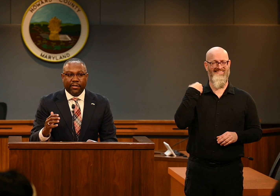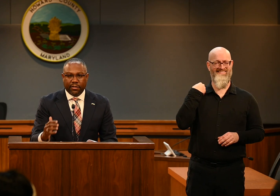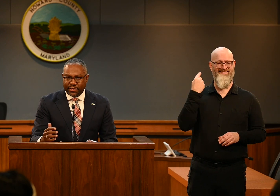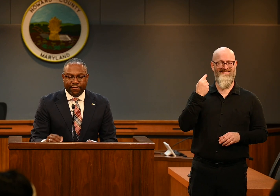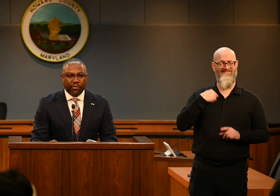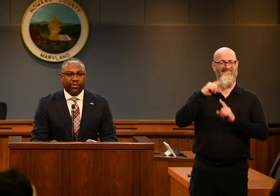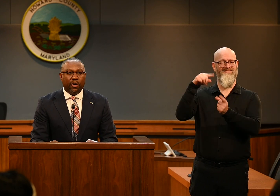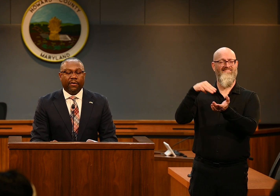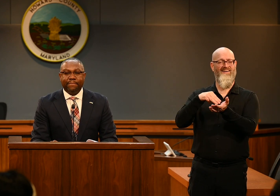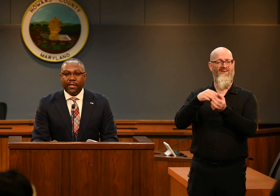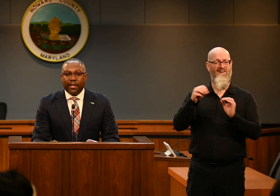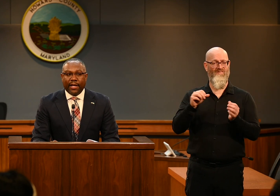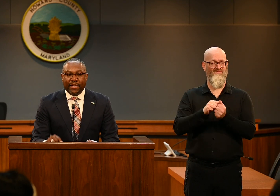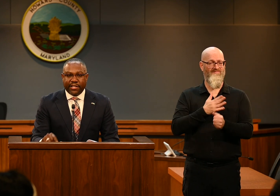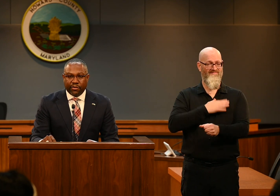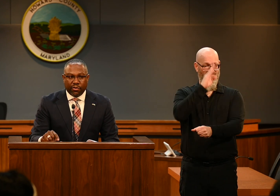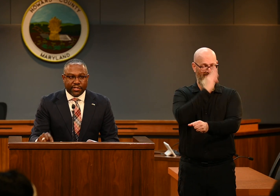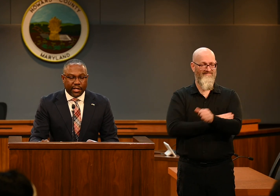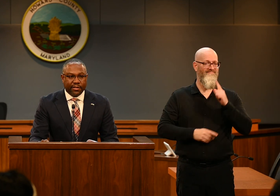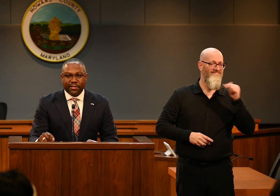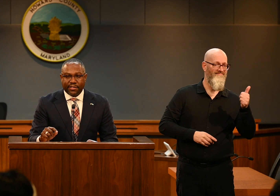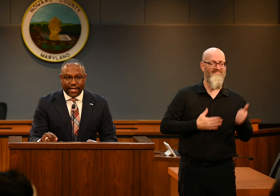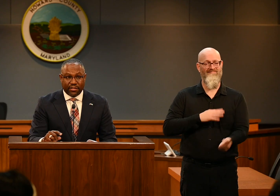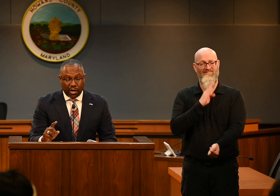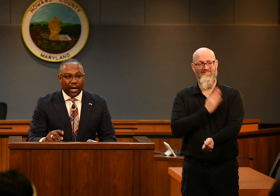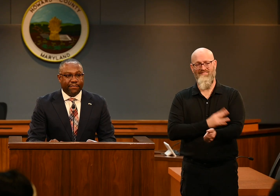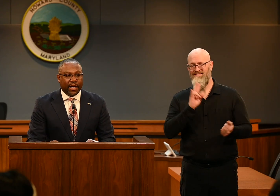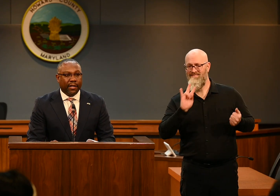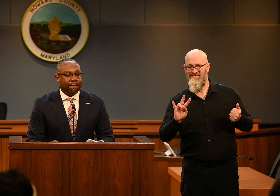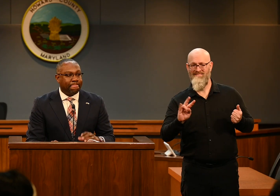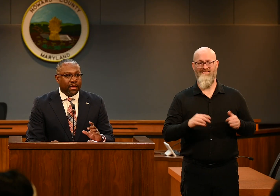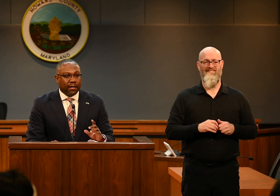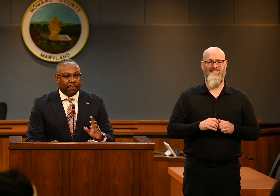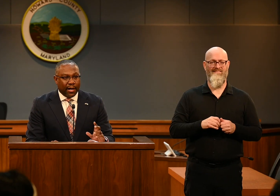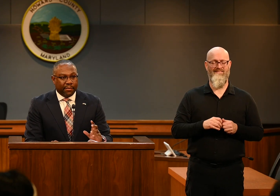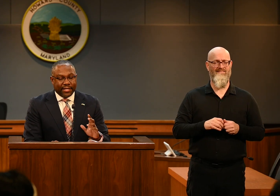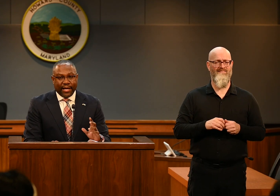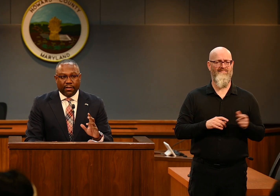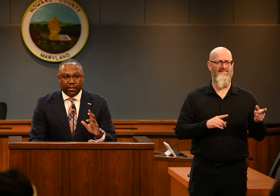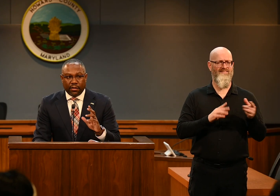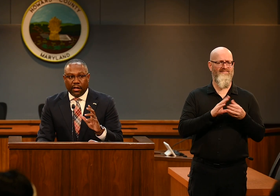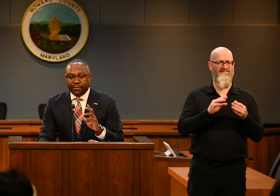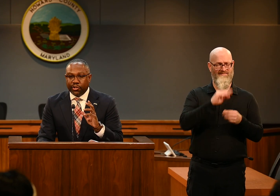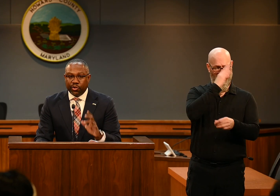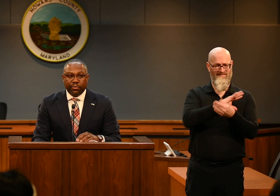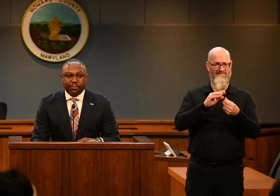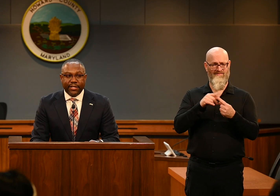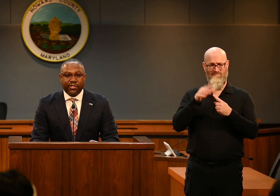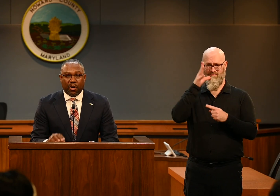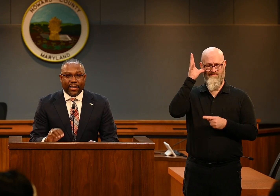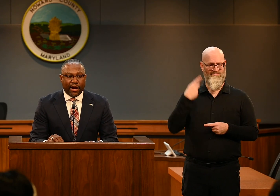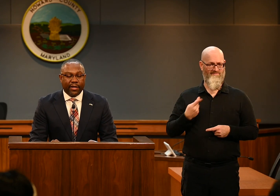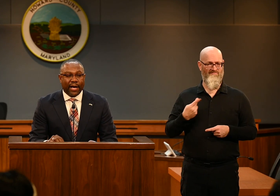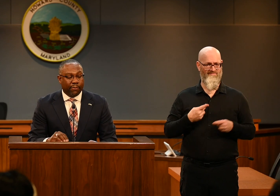and my 7-year-old daughter. And my 10-year-old son said to my wife and I, Mom, Dad, could you